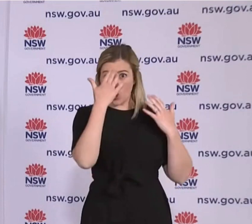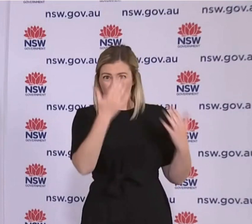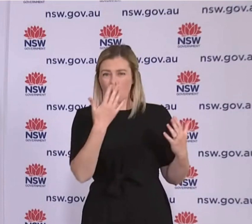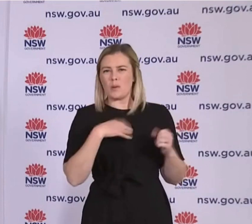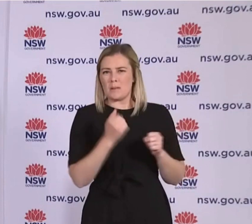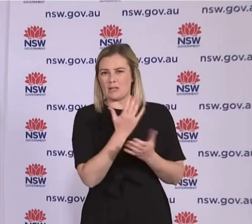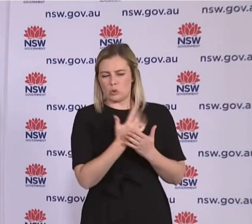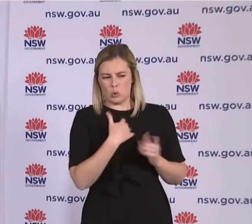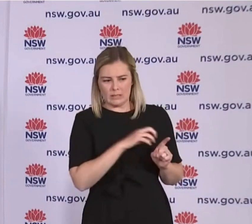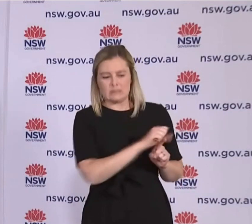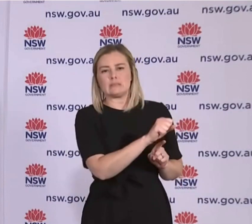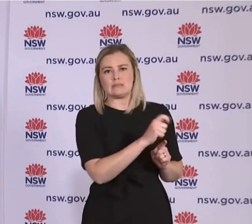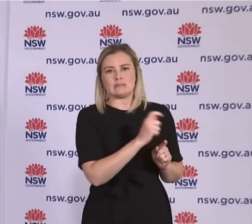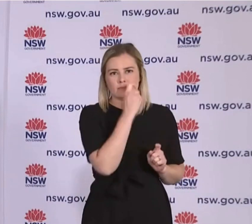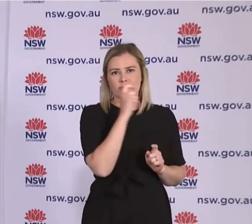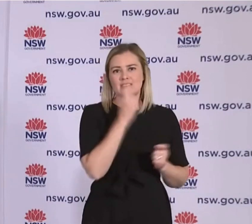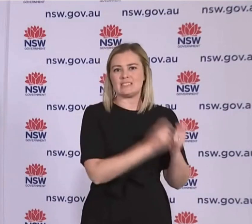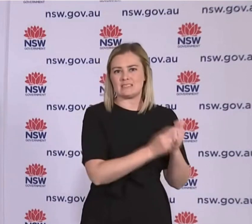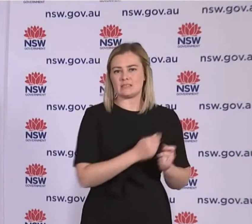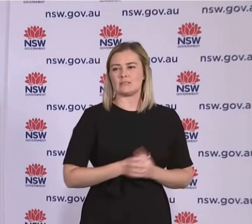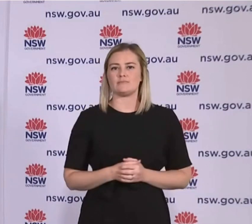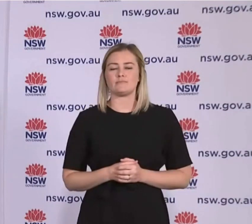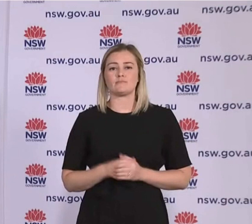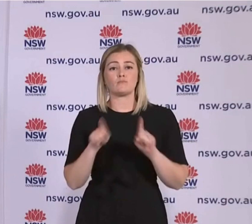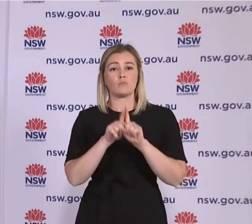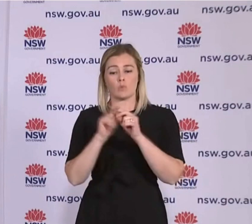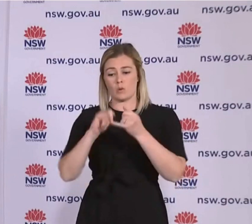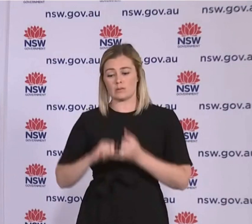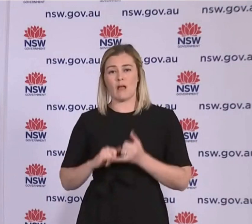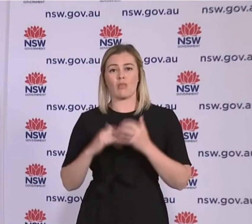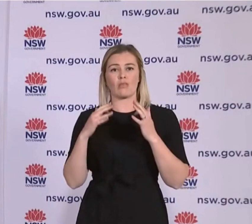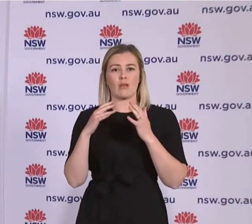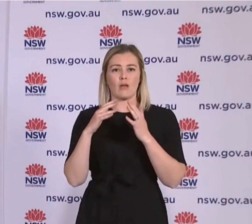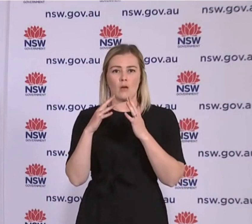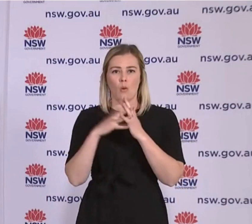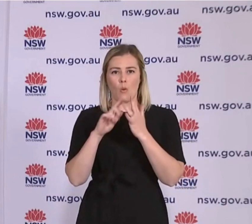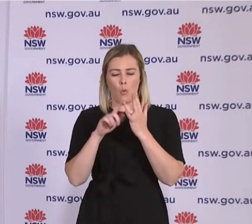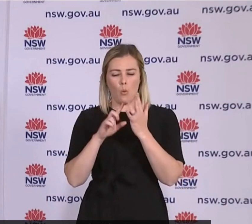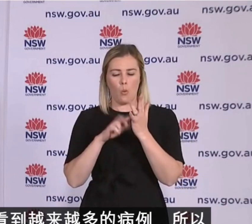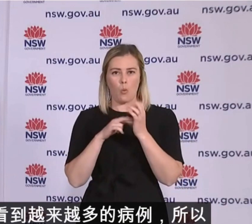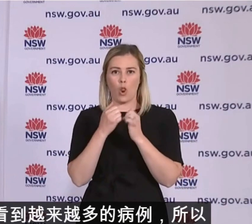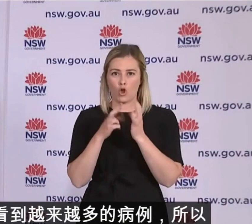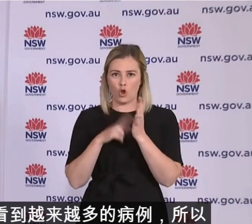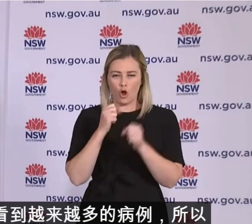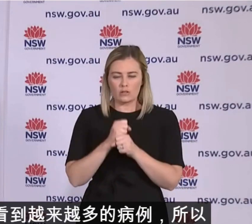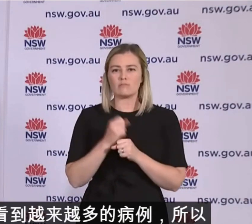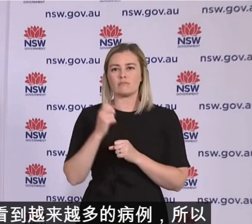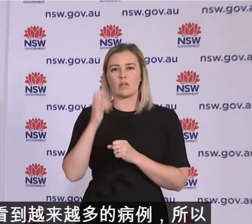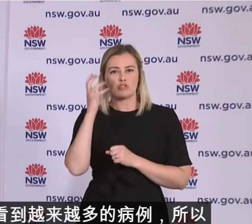want to highlight that we are seeing increasing cases in the Illawarra area, in Wollongong, Shellharbour, Kiama. So again, a